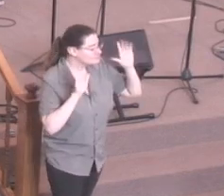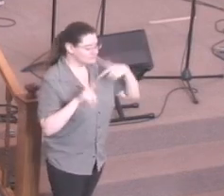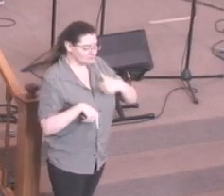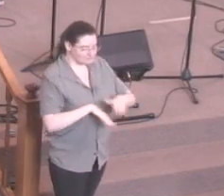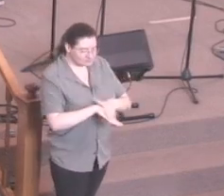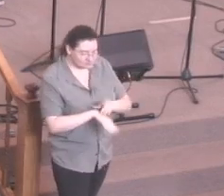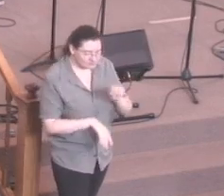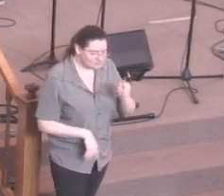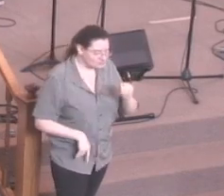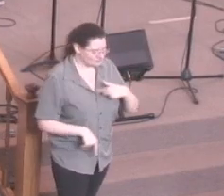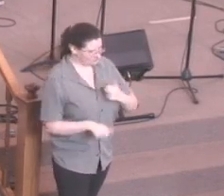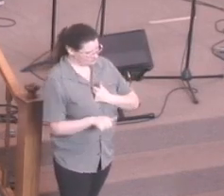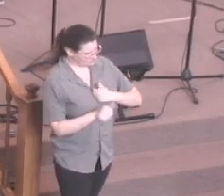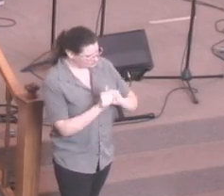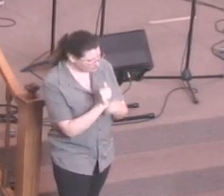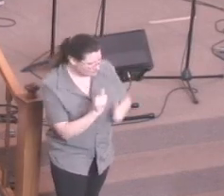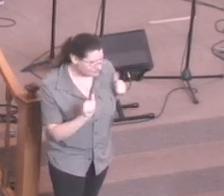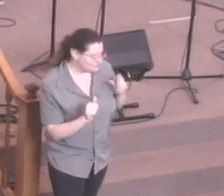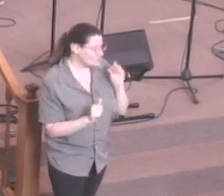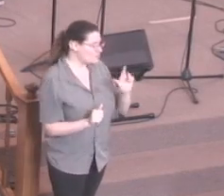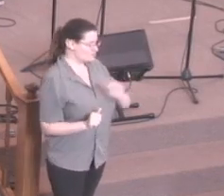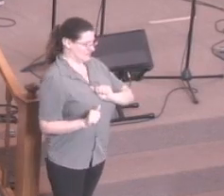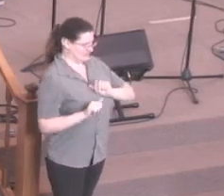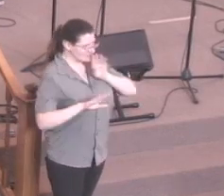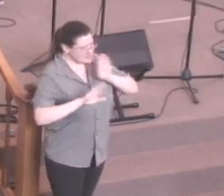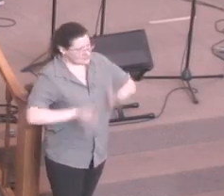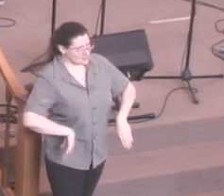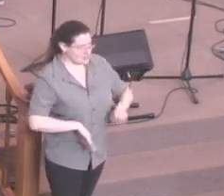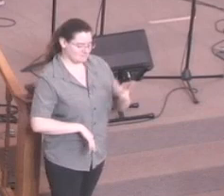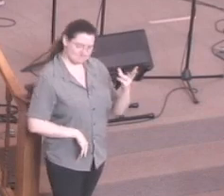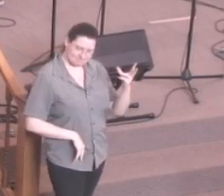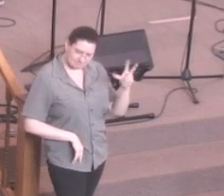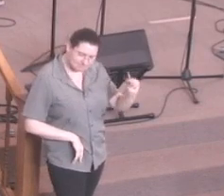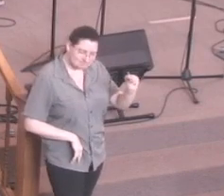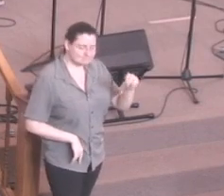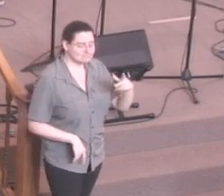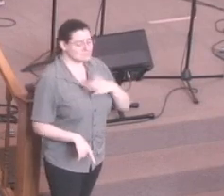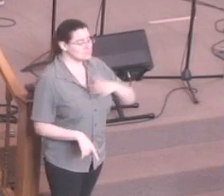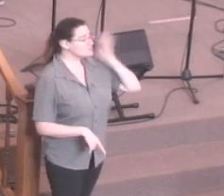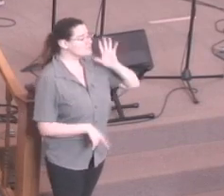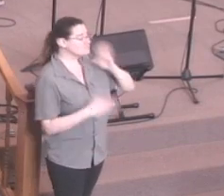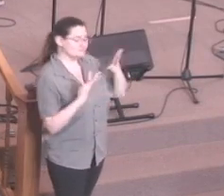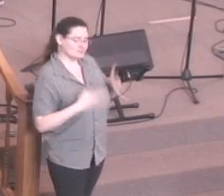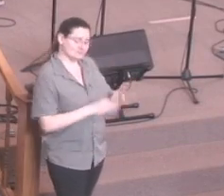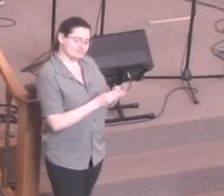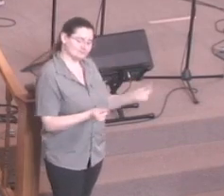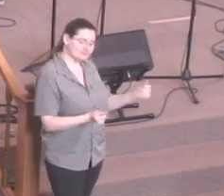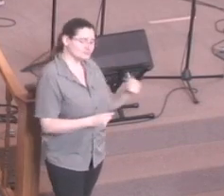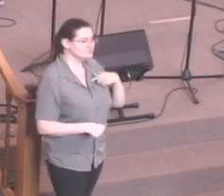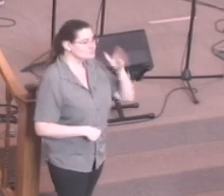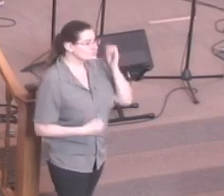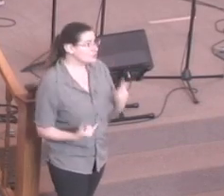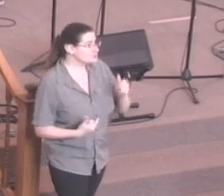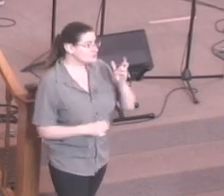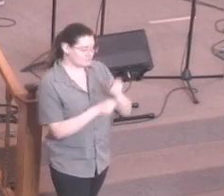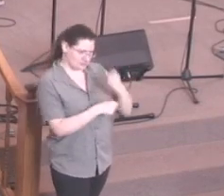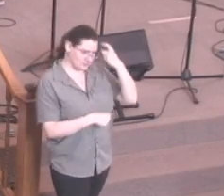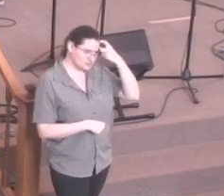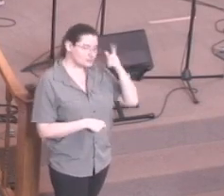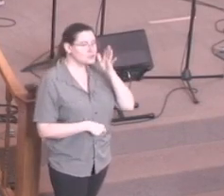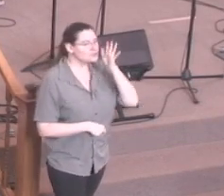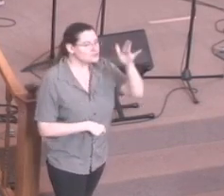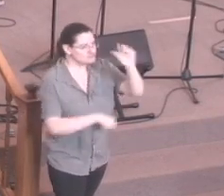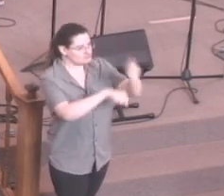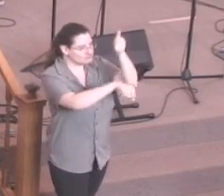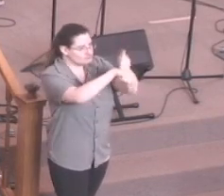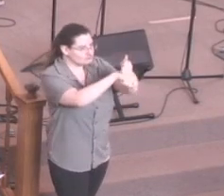slow down, back away, or be still. My past is redeemed. My present makes sense. My future is